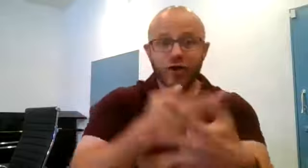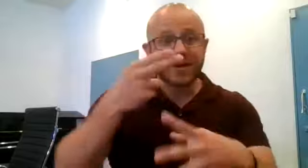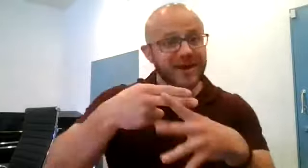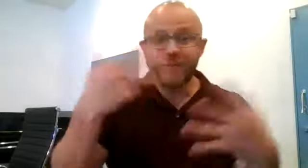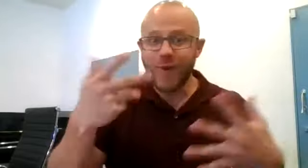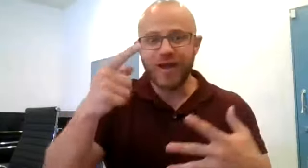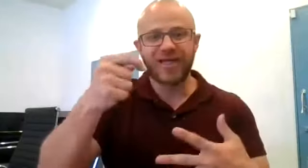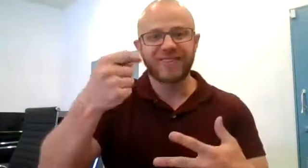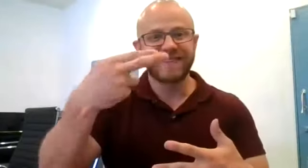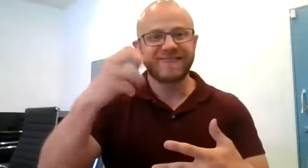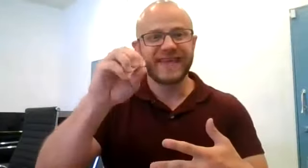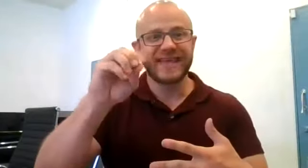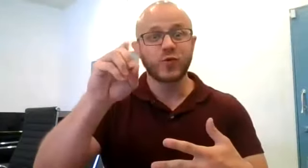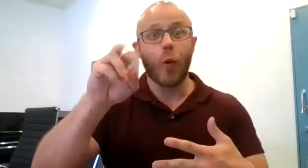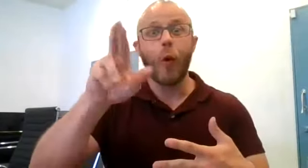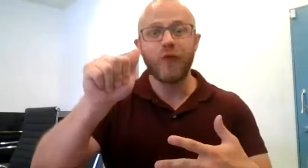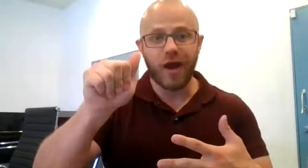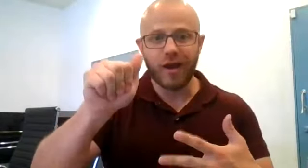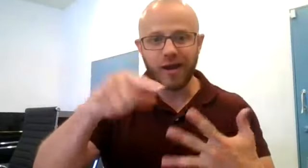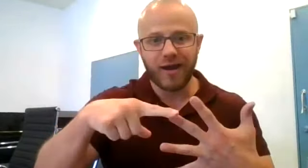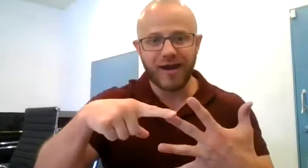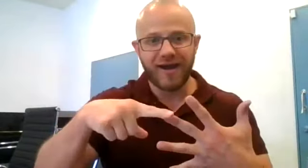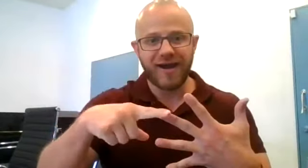And then another daughter, what? Theodora.